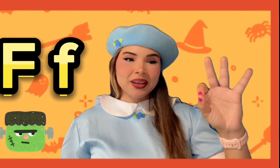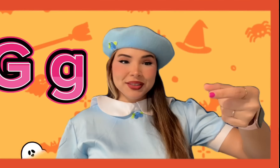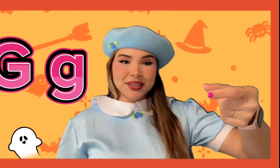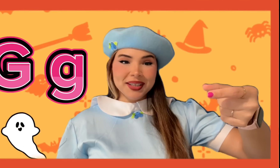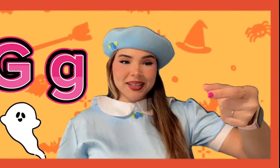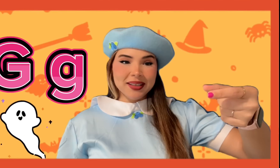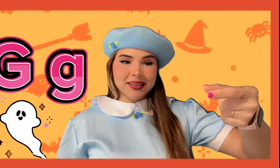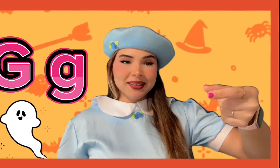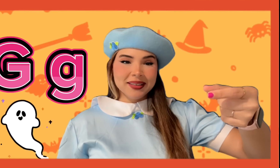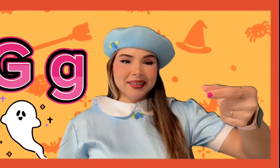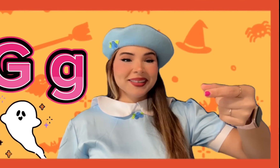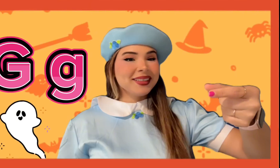G,